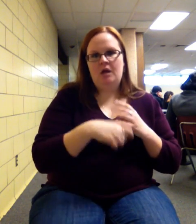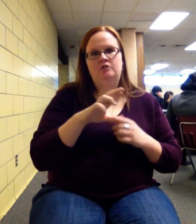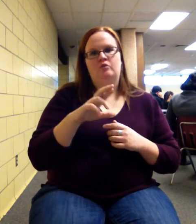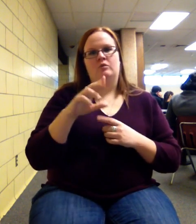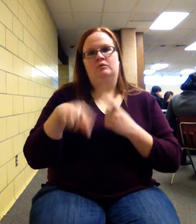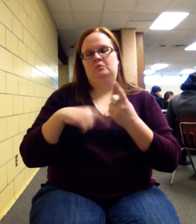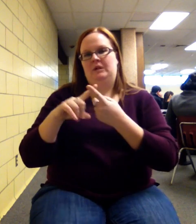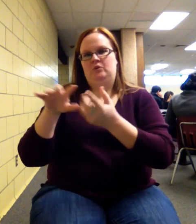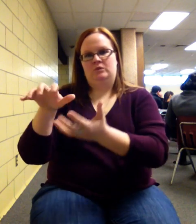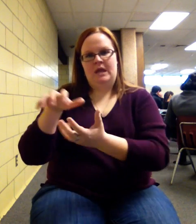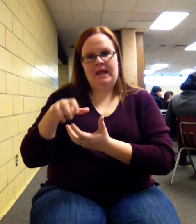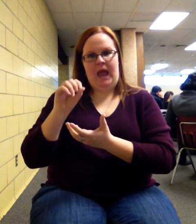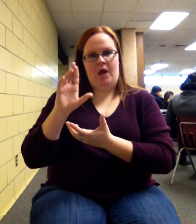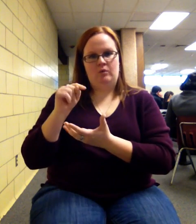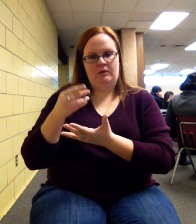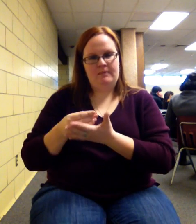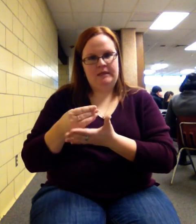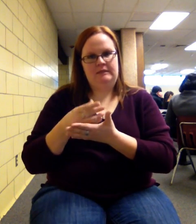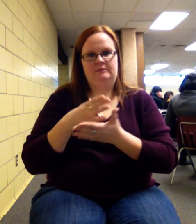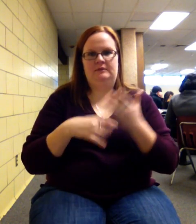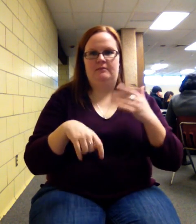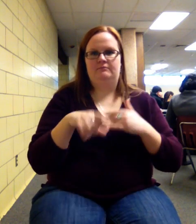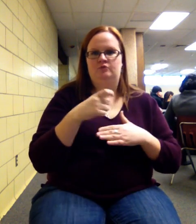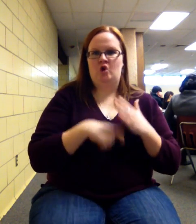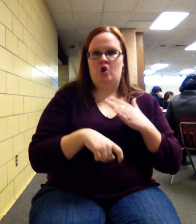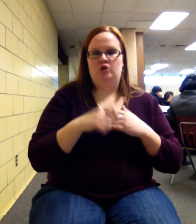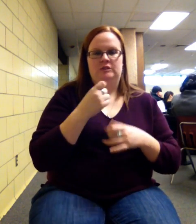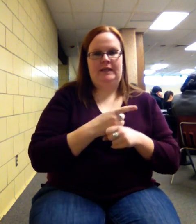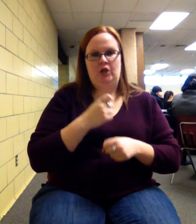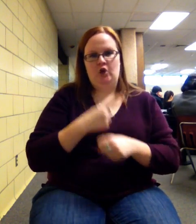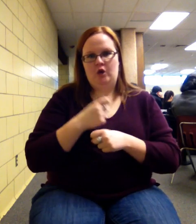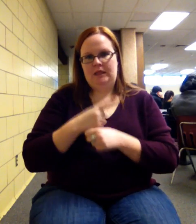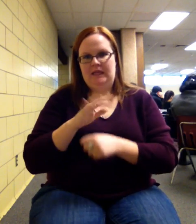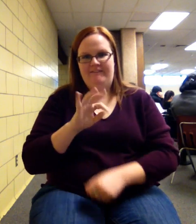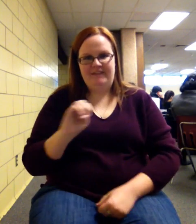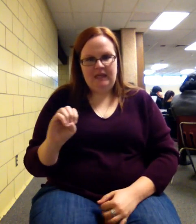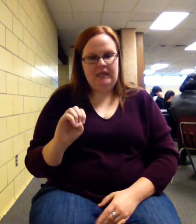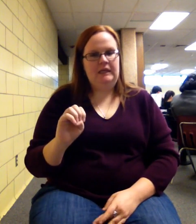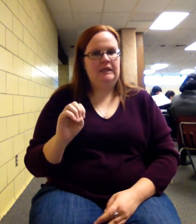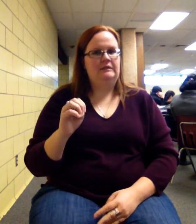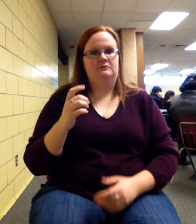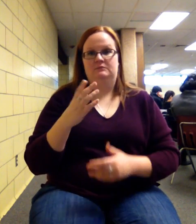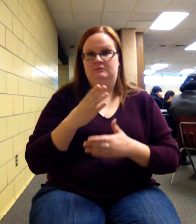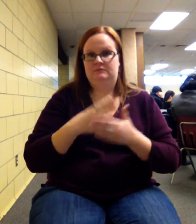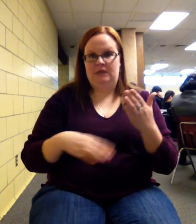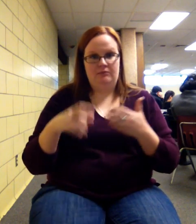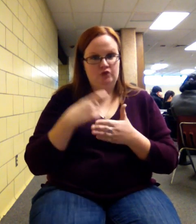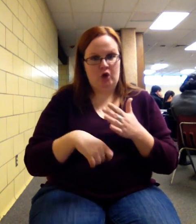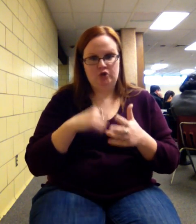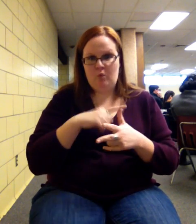money out. Some will charge you a fee every year for managing your money. Some will charge you all three. Okay, if they're